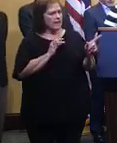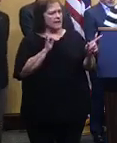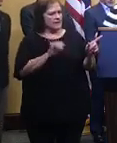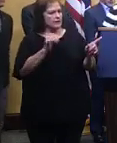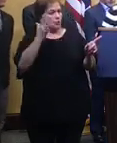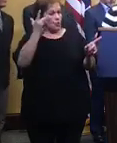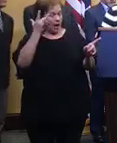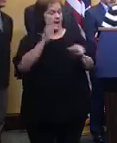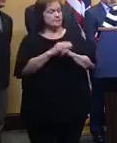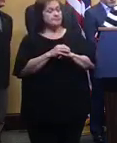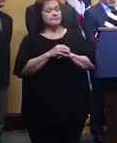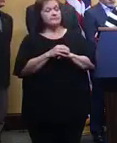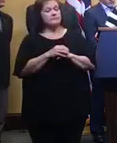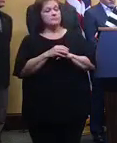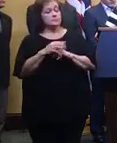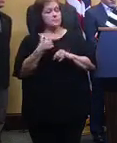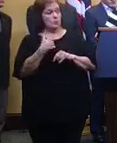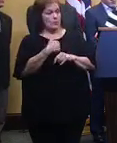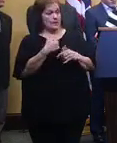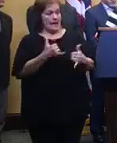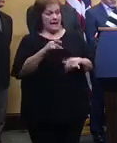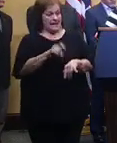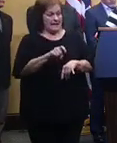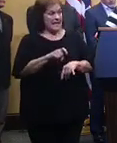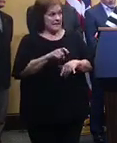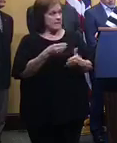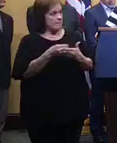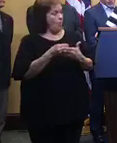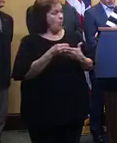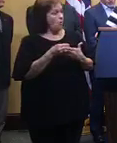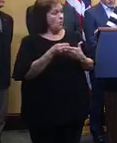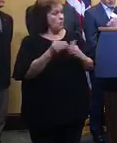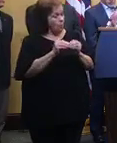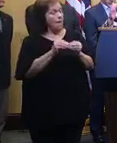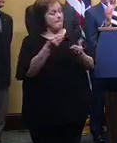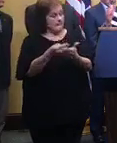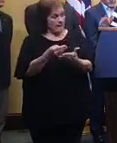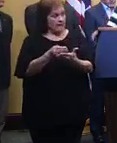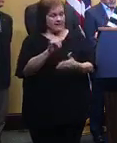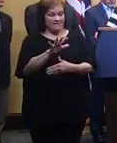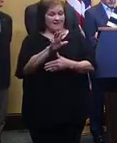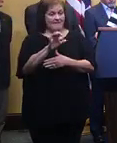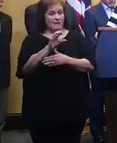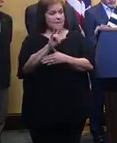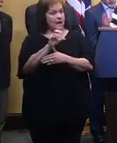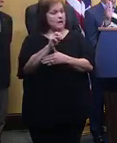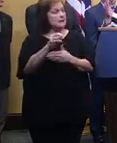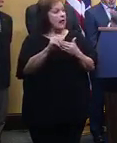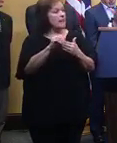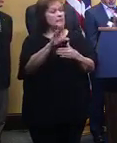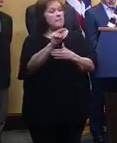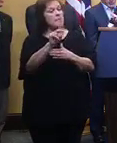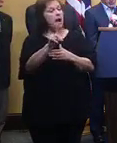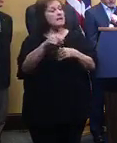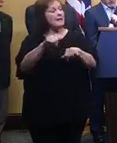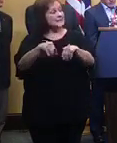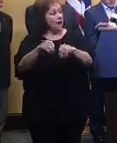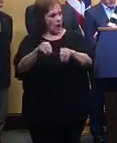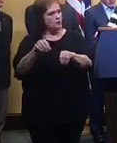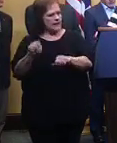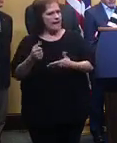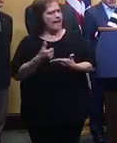why we're in need of additional cash flow. This $500 million in bond sales could fill those